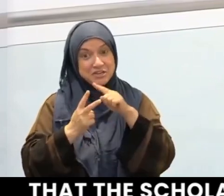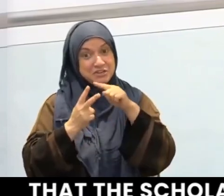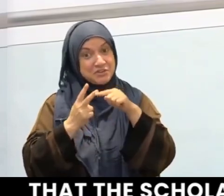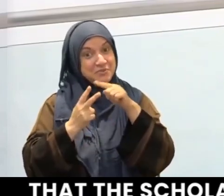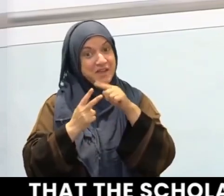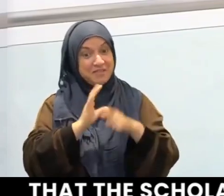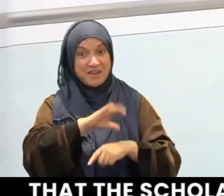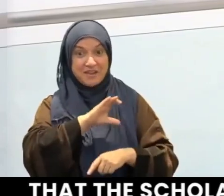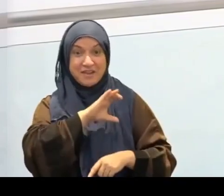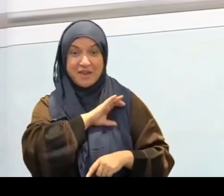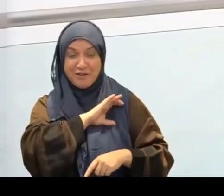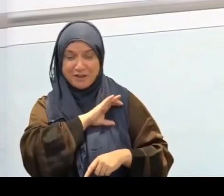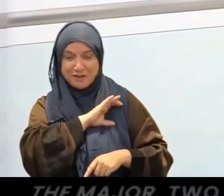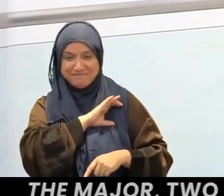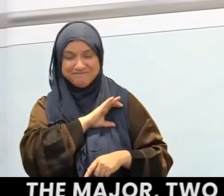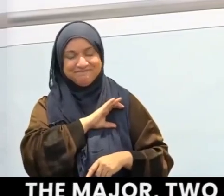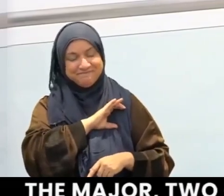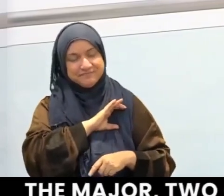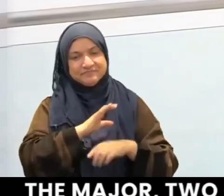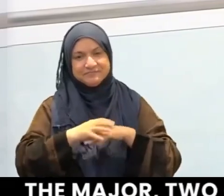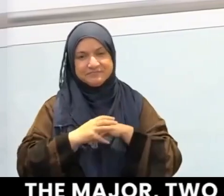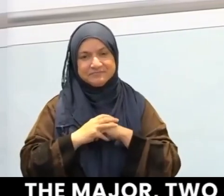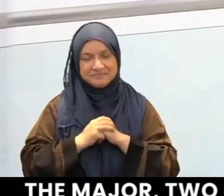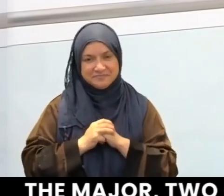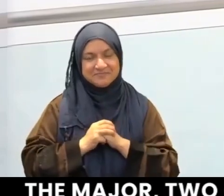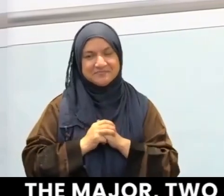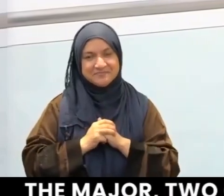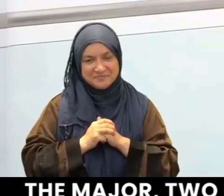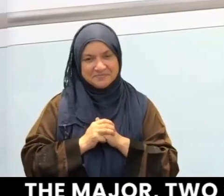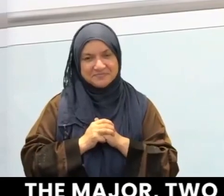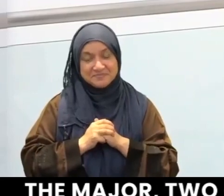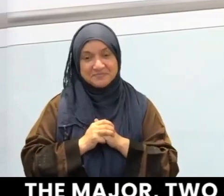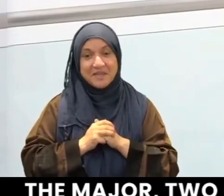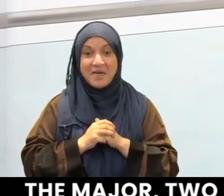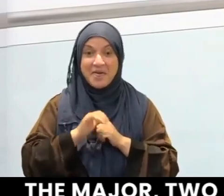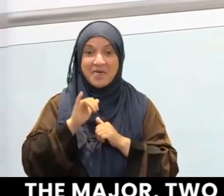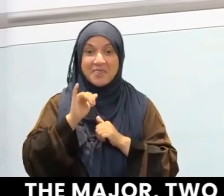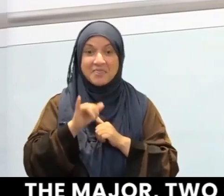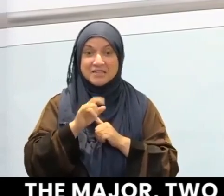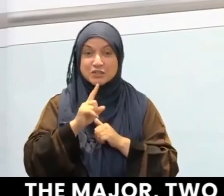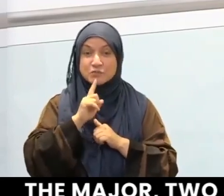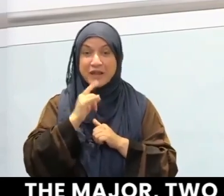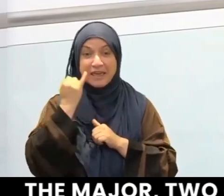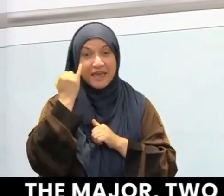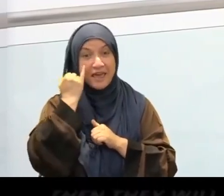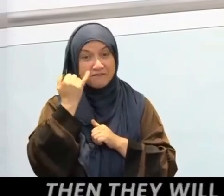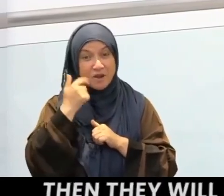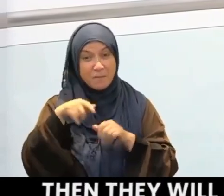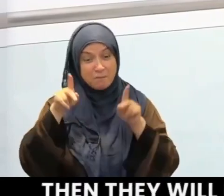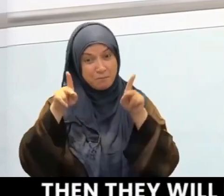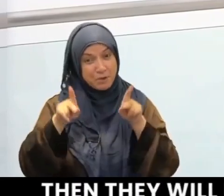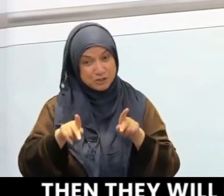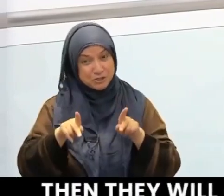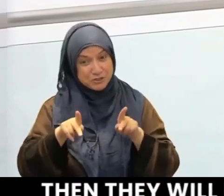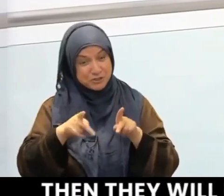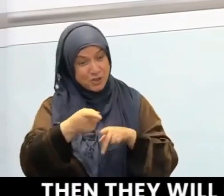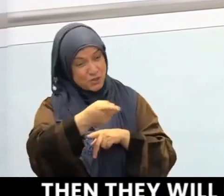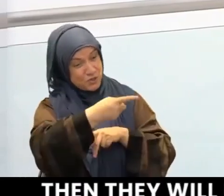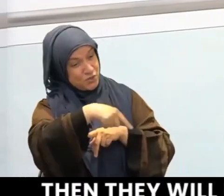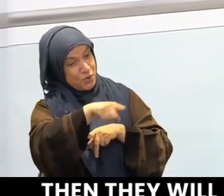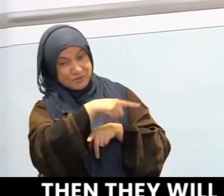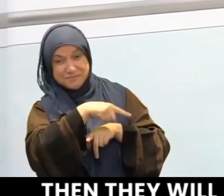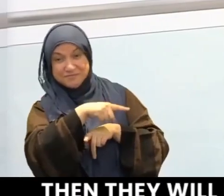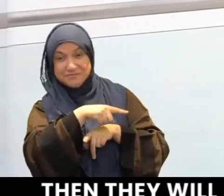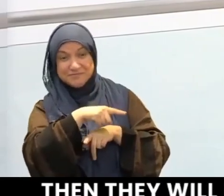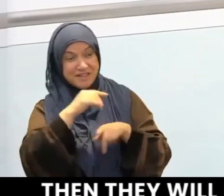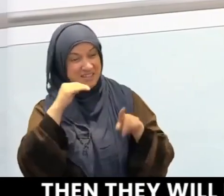are actually from the major two qualities that if a person observes them in all of their daily affairs, then,